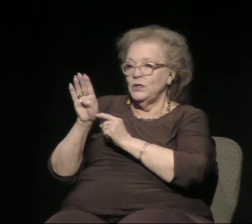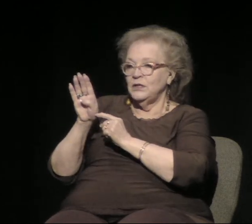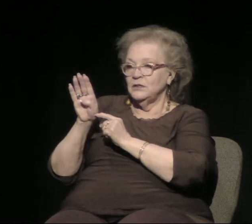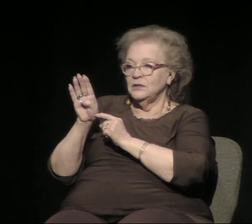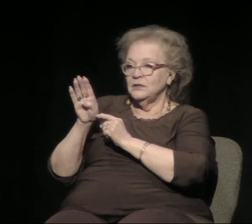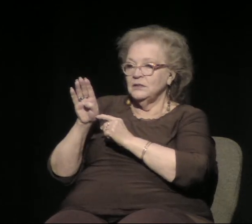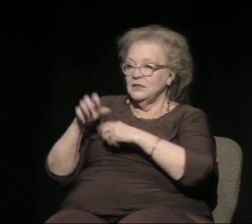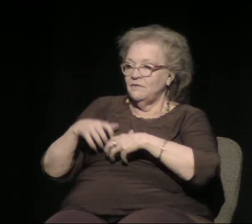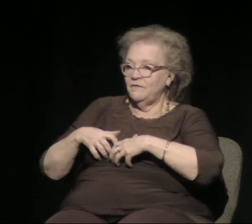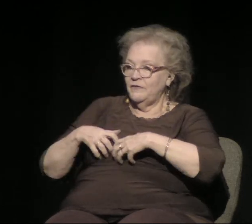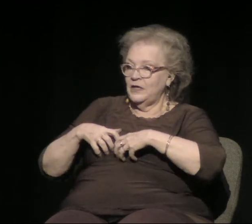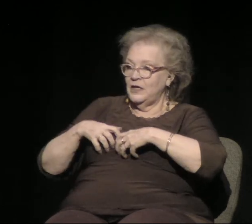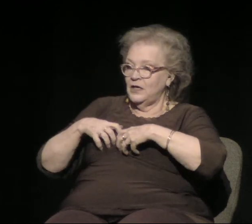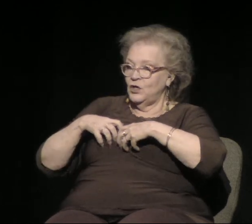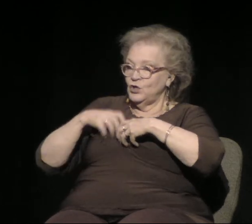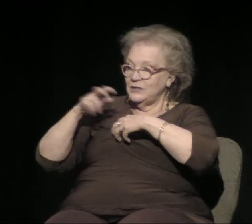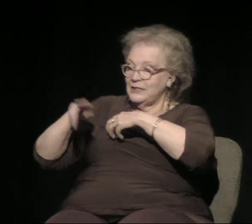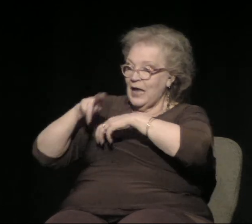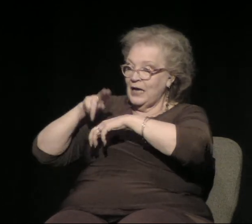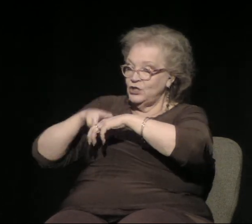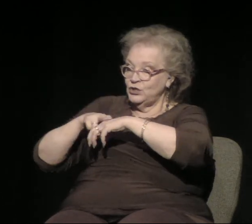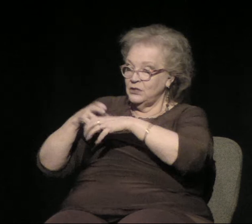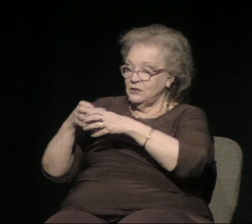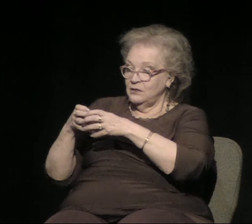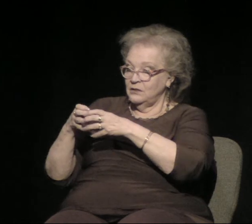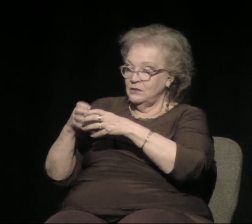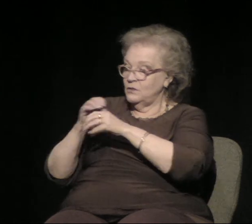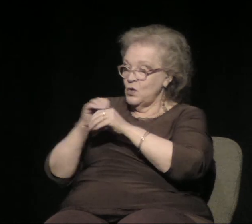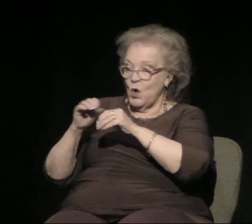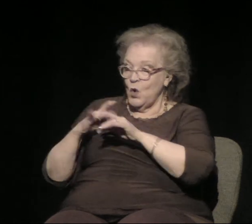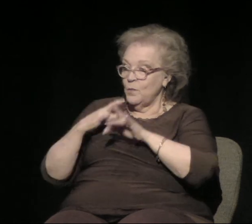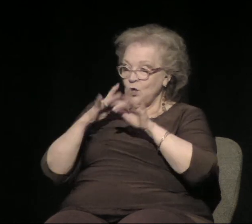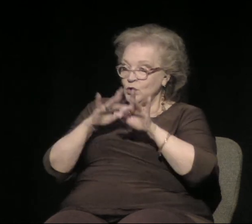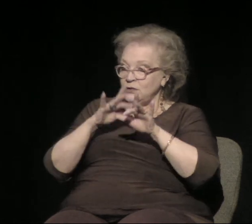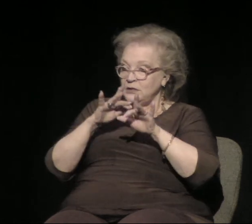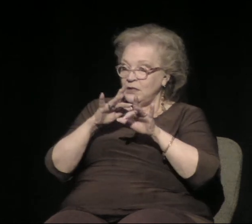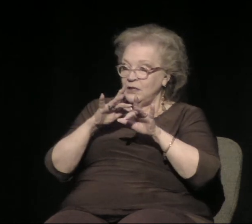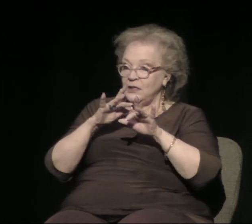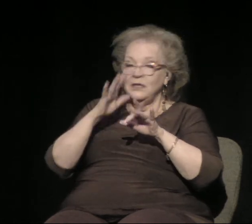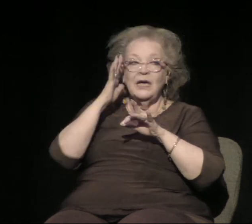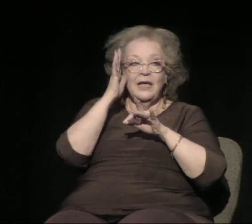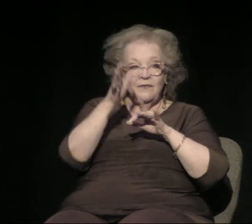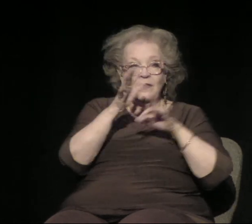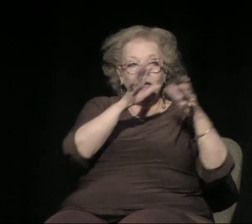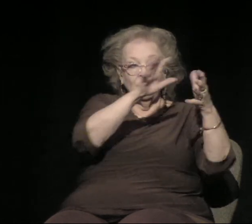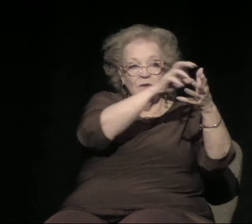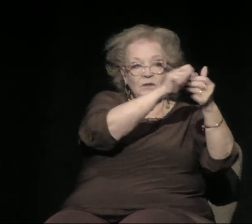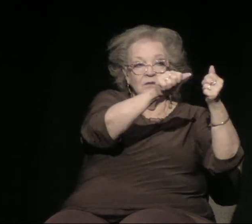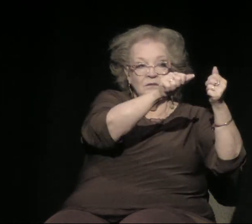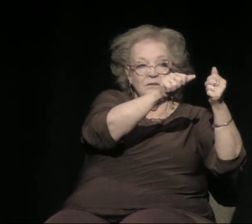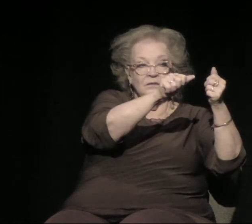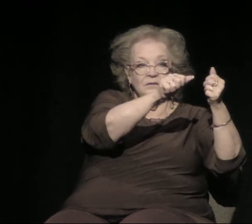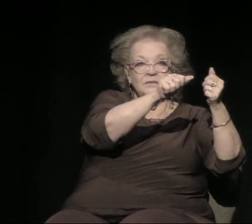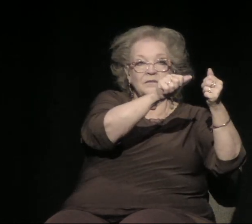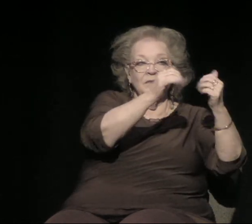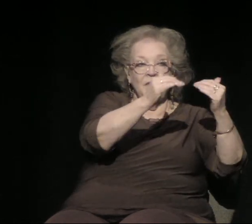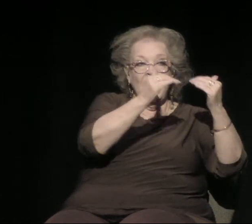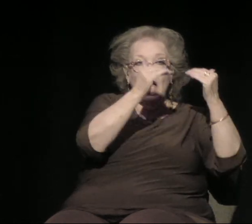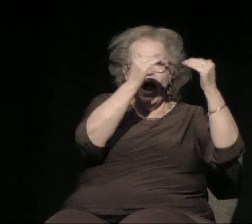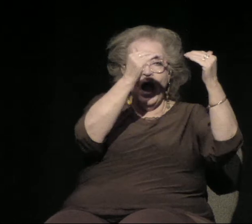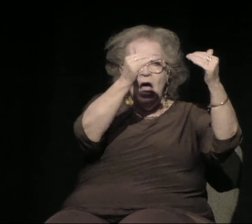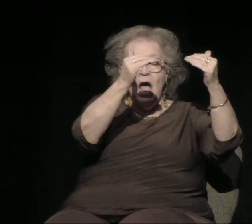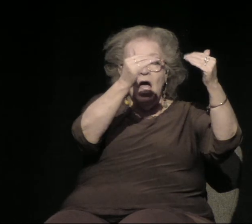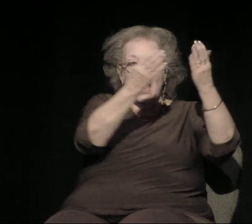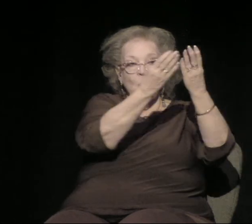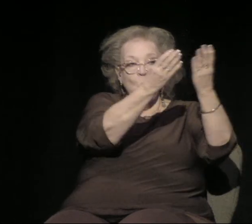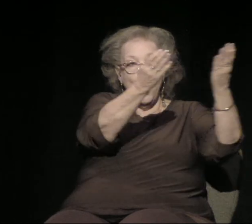fierce-looking nation without respect for the old or pity for the young." He goes on. "They will lay siege to all your cities, including Jerusalem, throughout your land. The high and